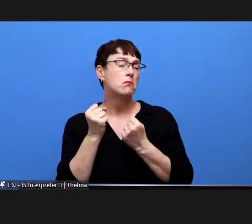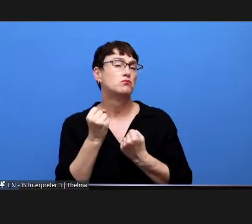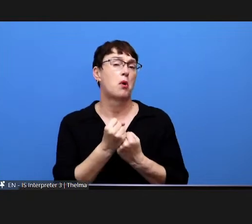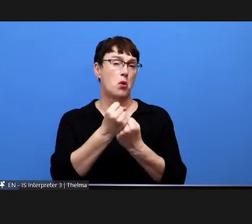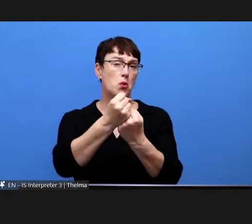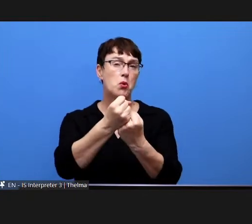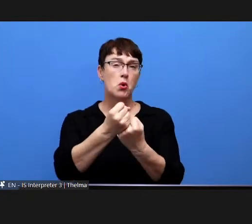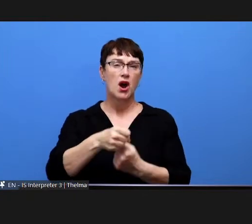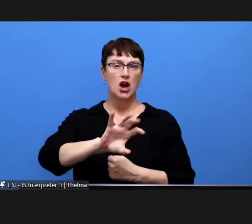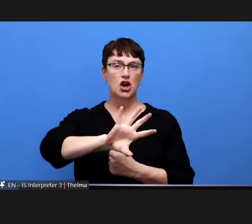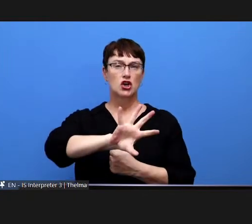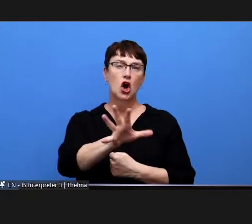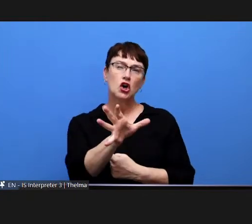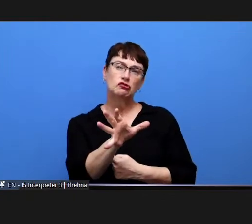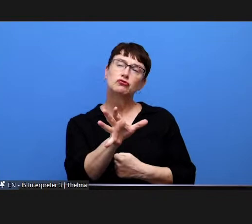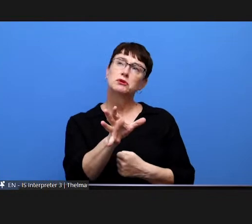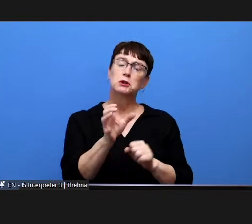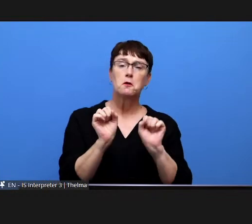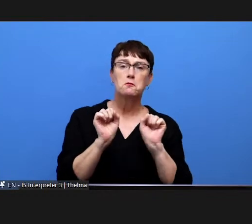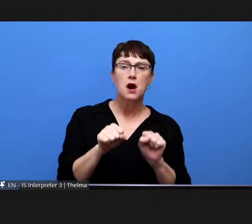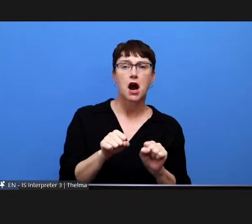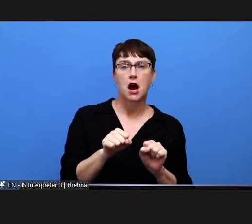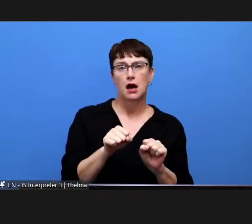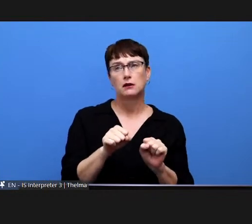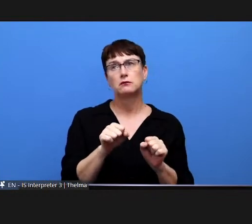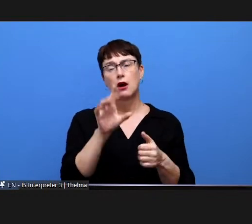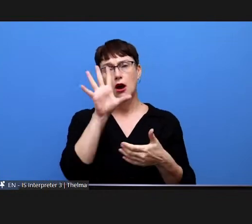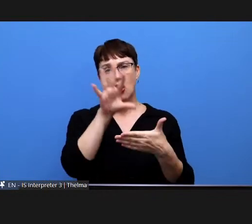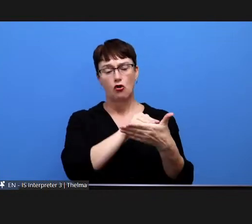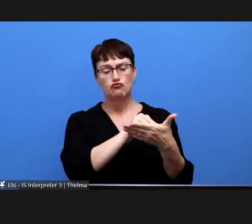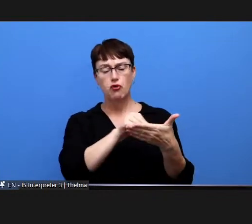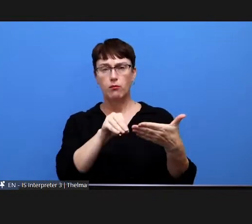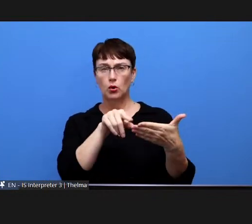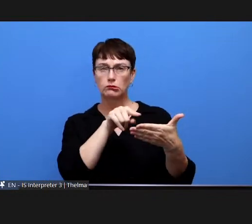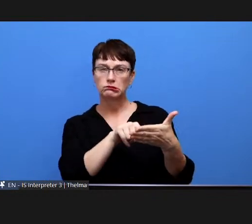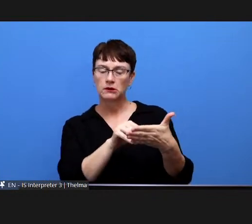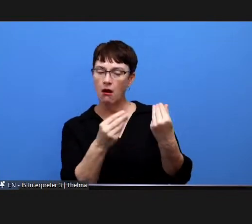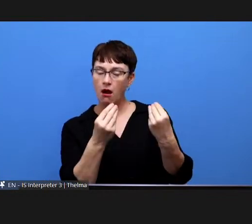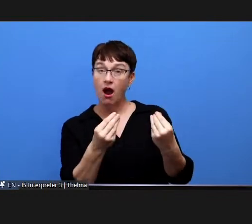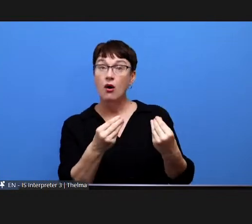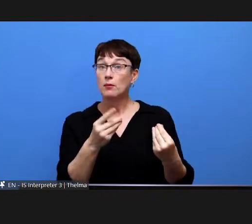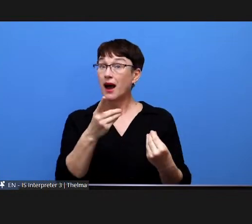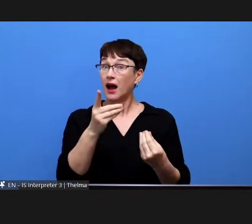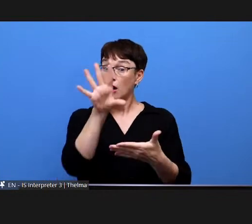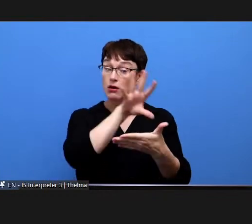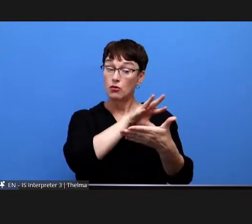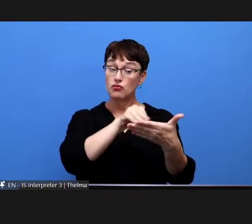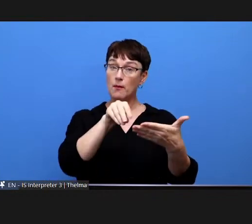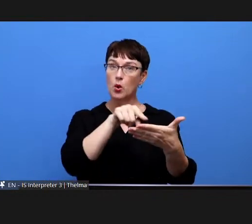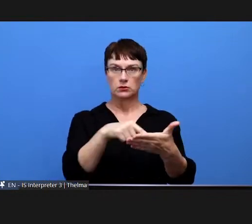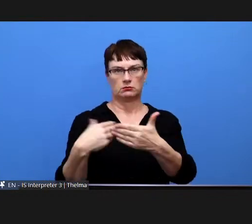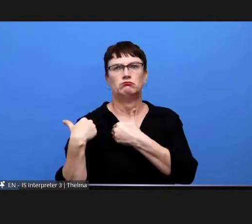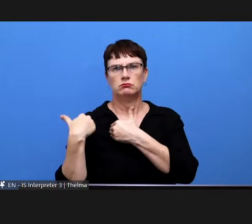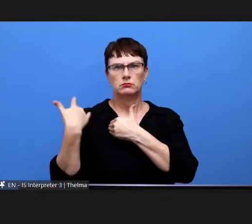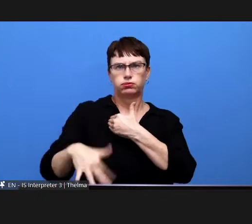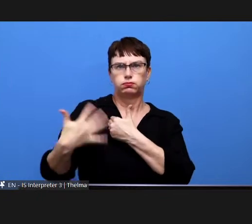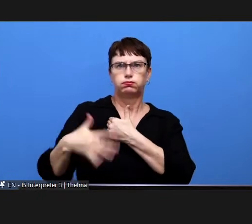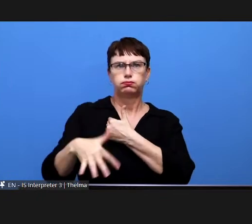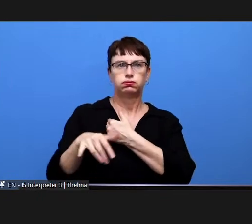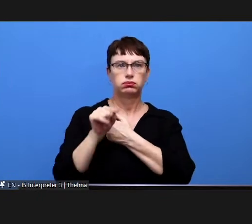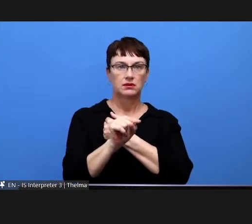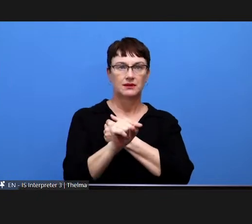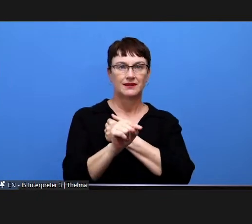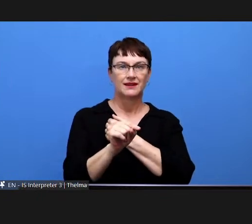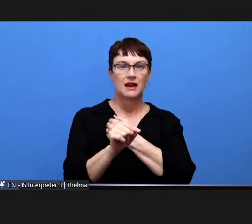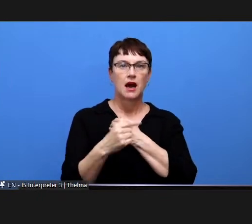much we are able to implement SDG is best measured at the local